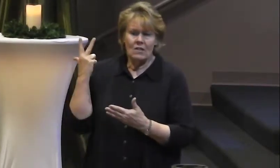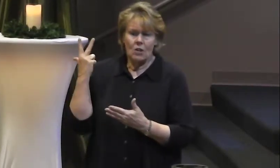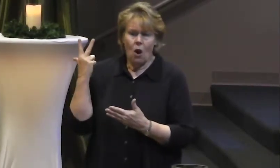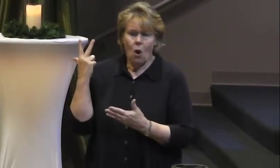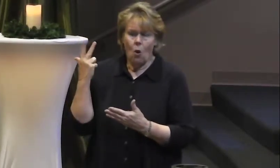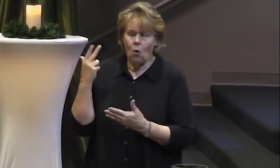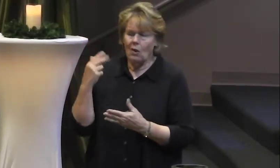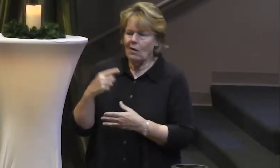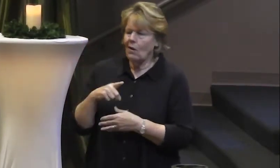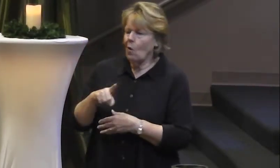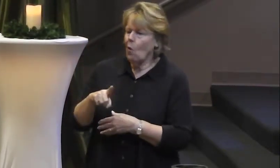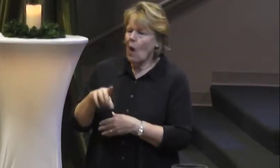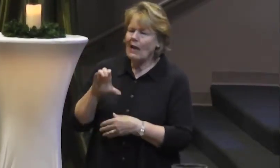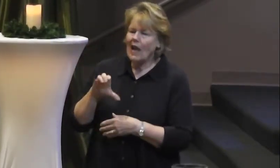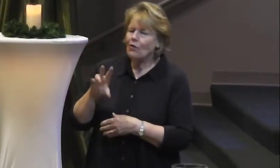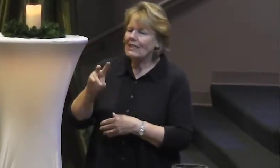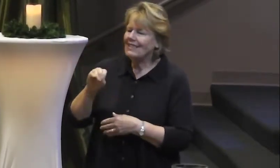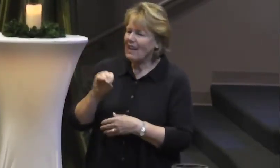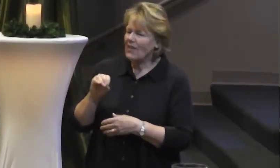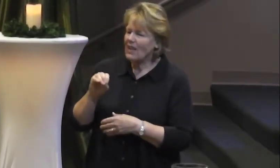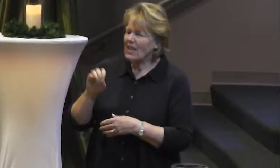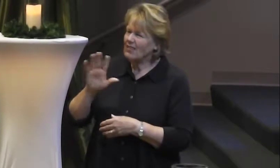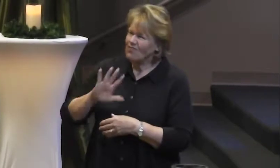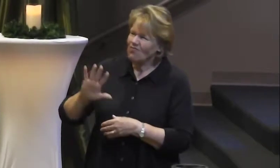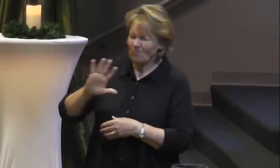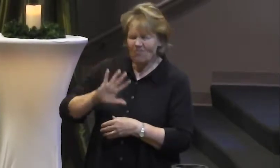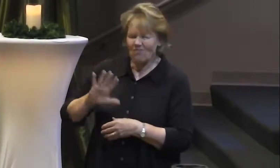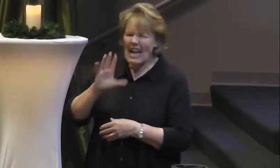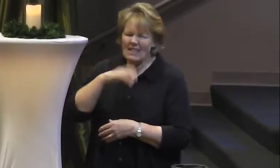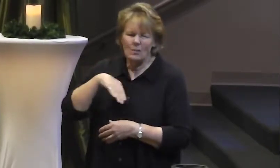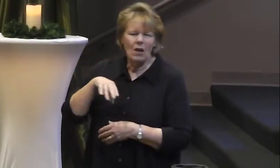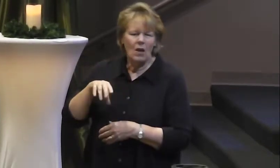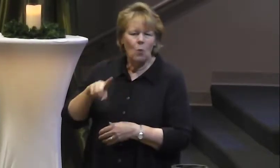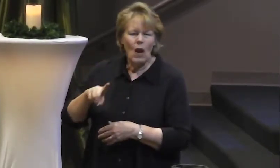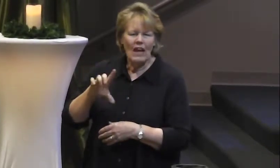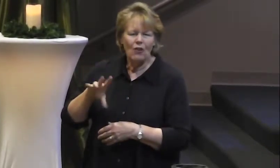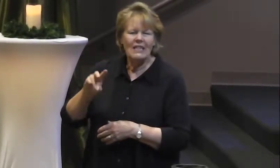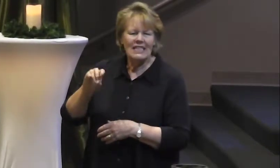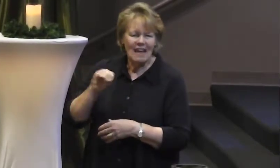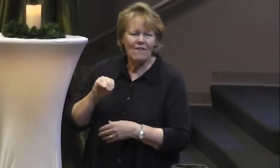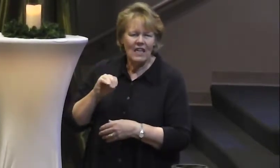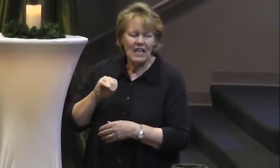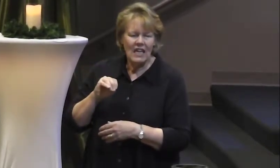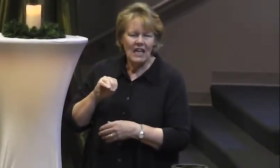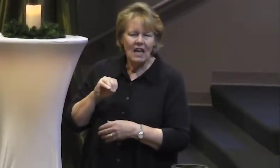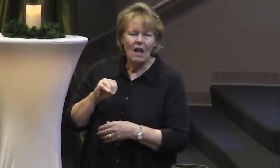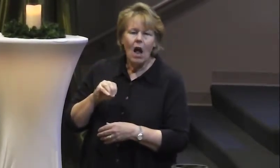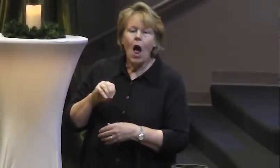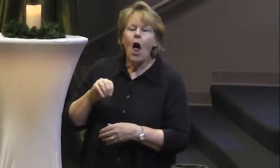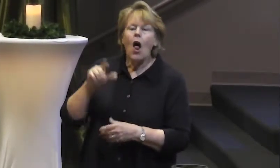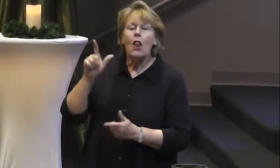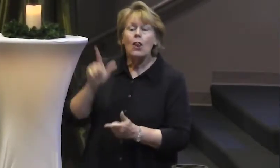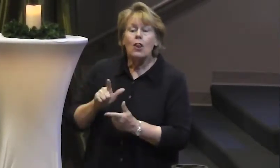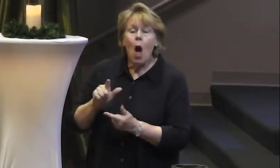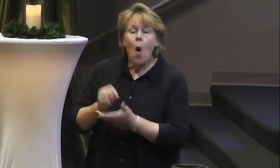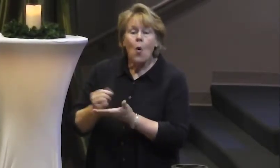170 or so under low-income seniors were displaced by